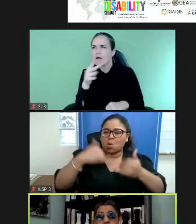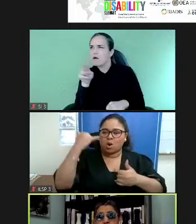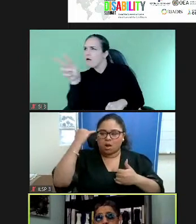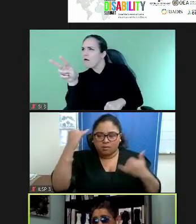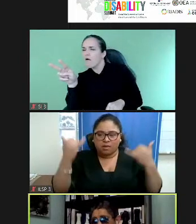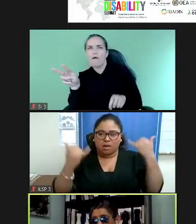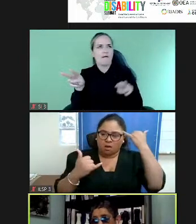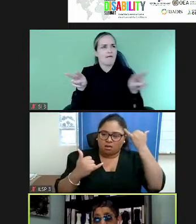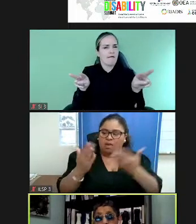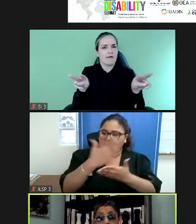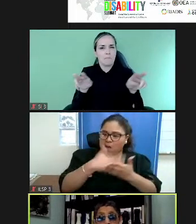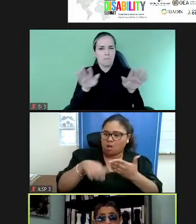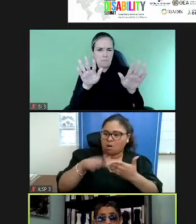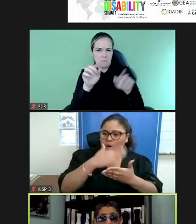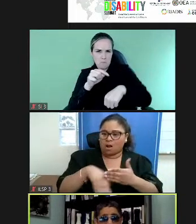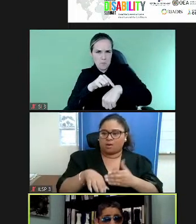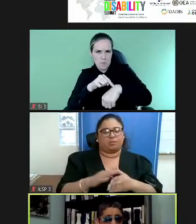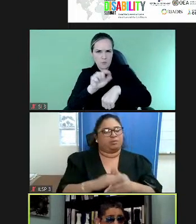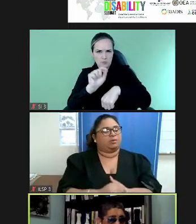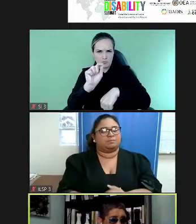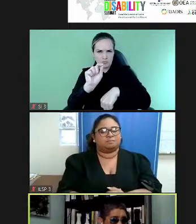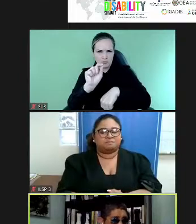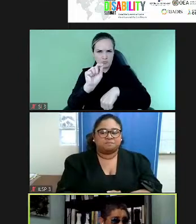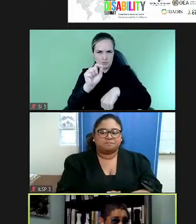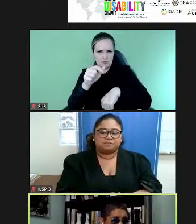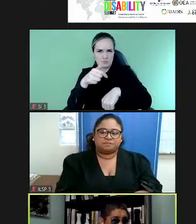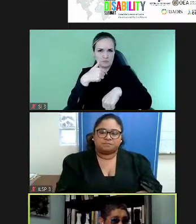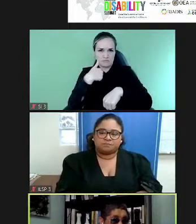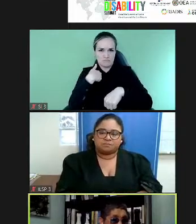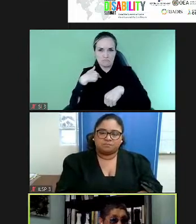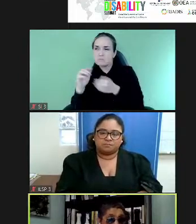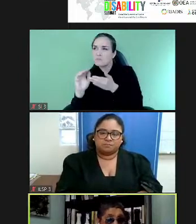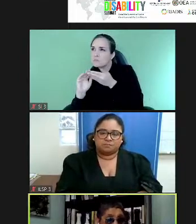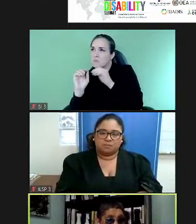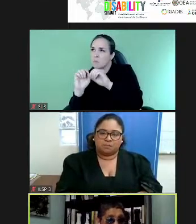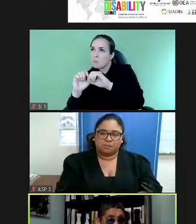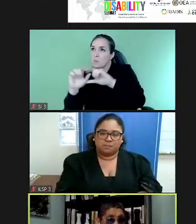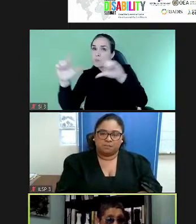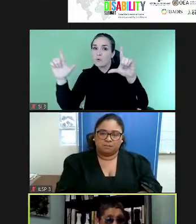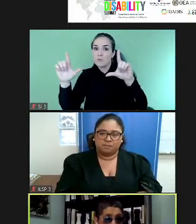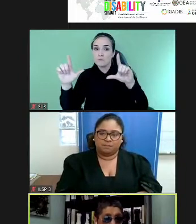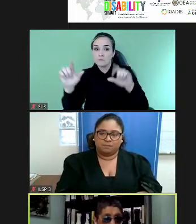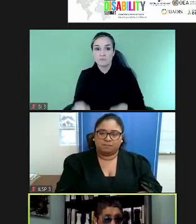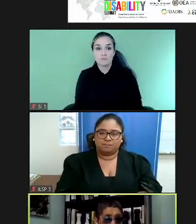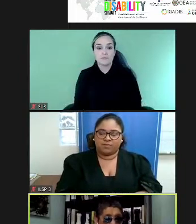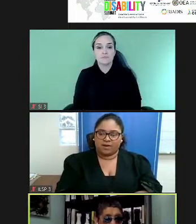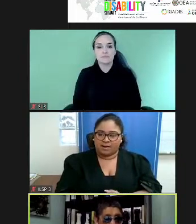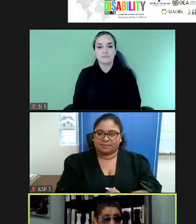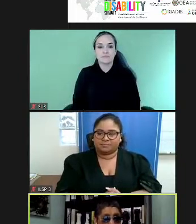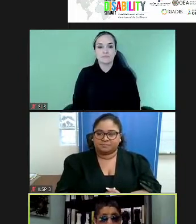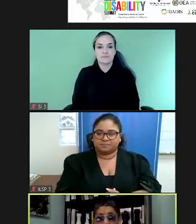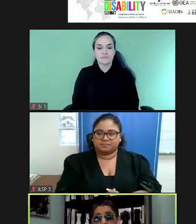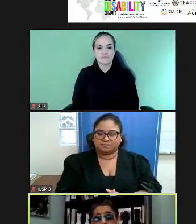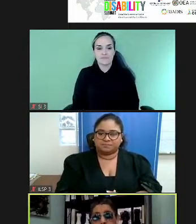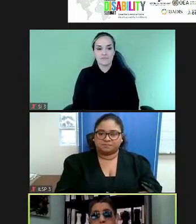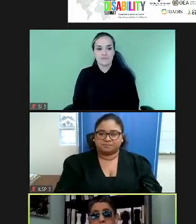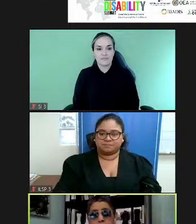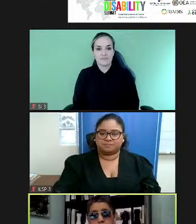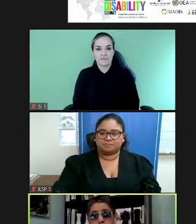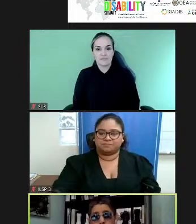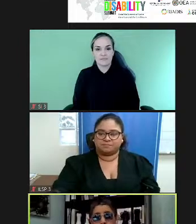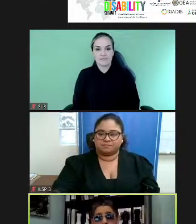do this to have some ideas so this is as we we're going to